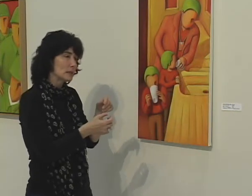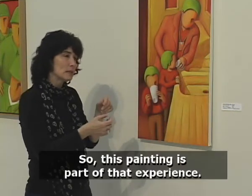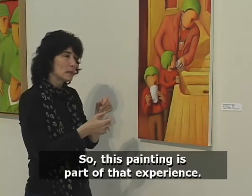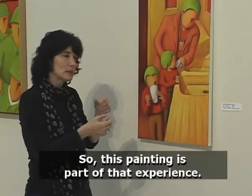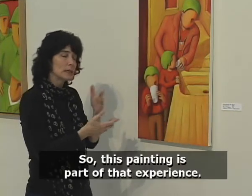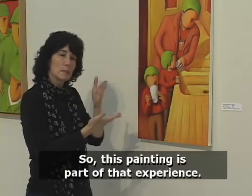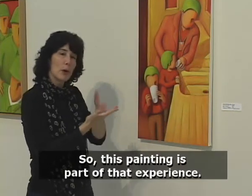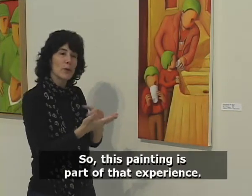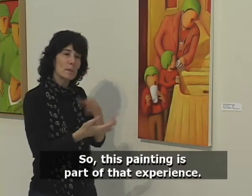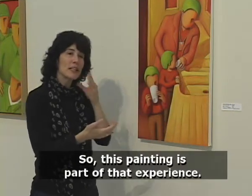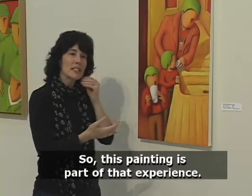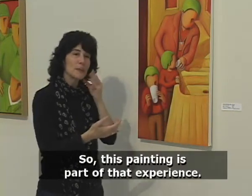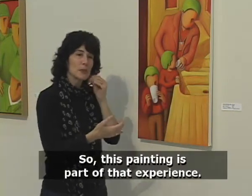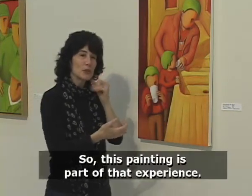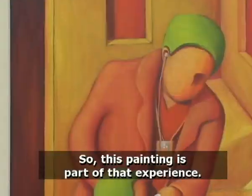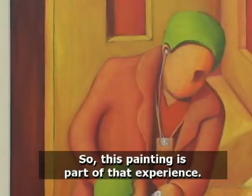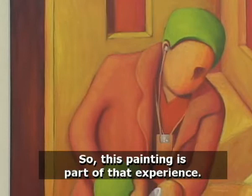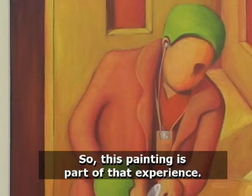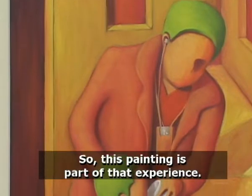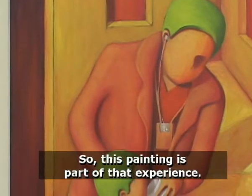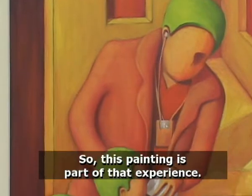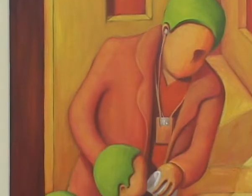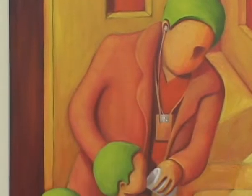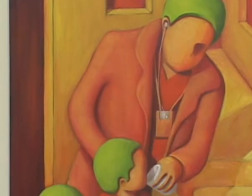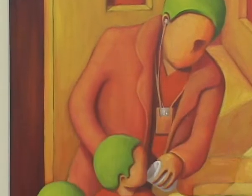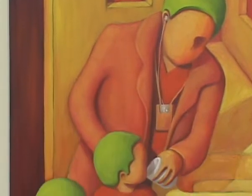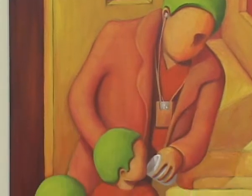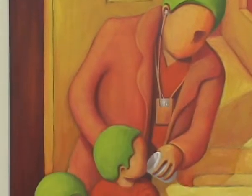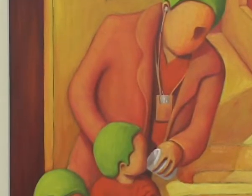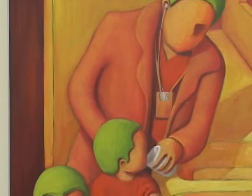So this painting is part of that experience.